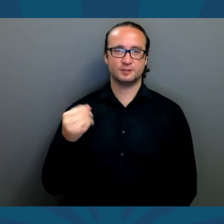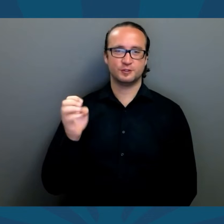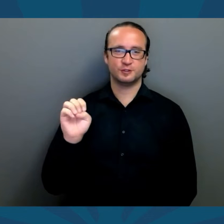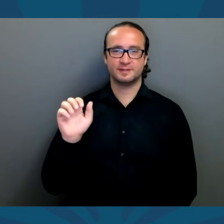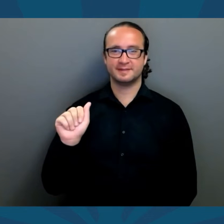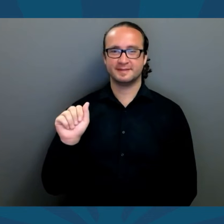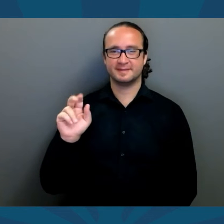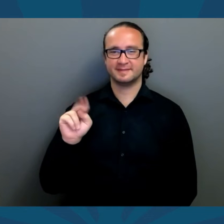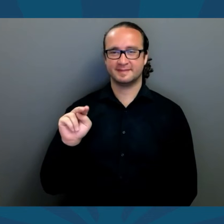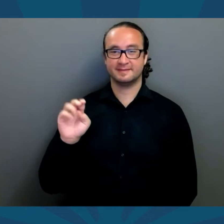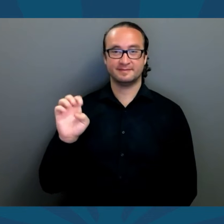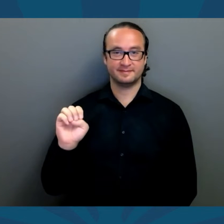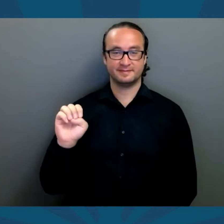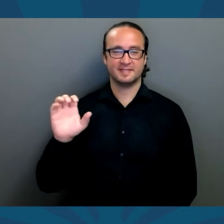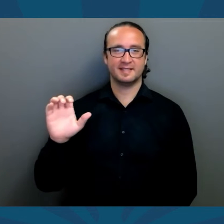www.jeanniecastine.com/.